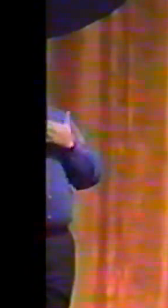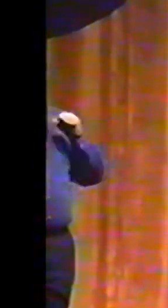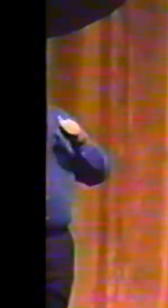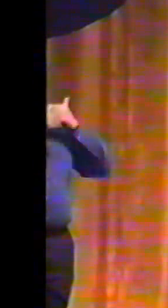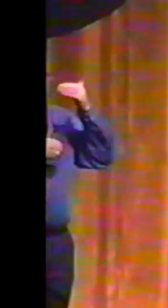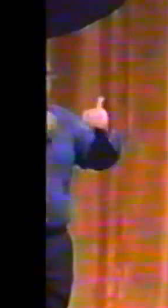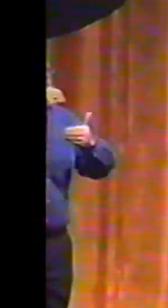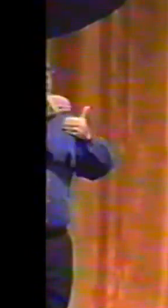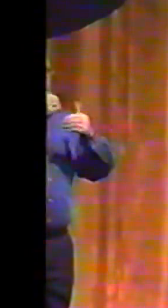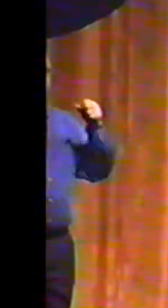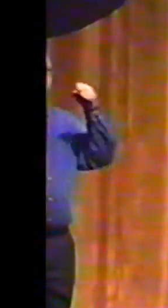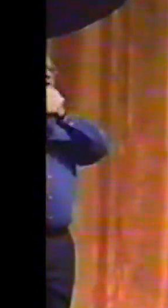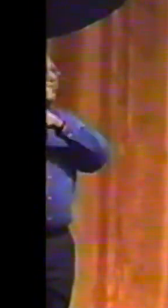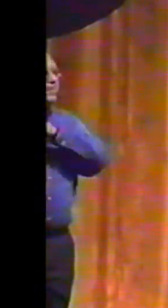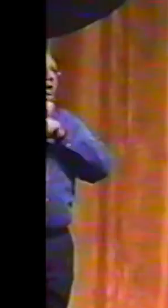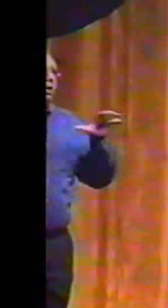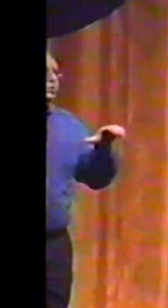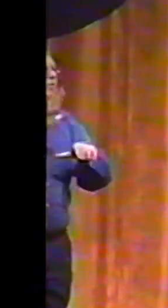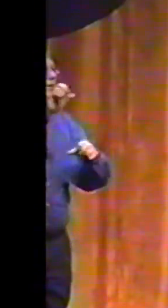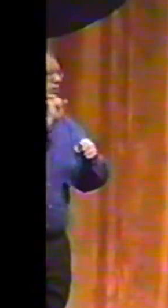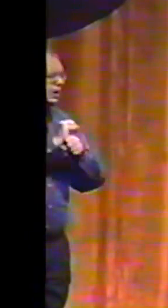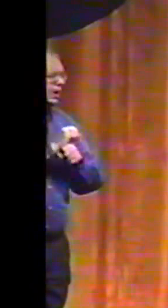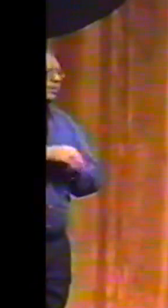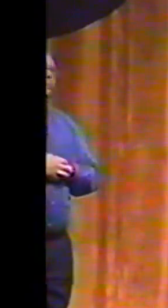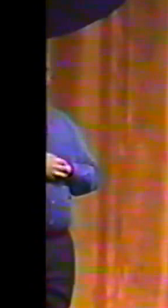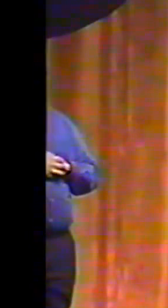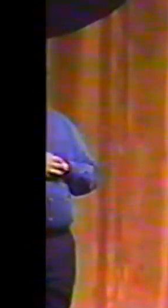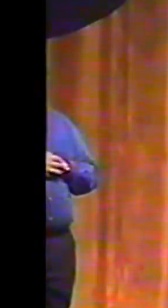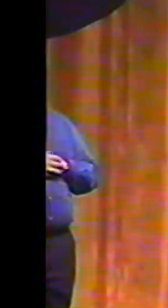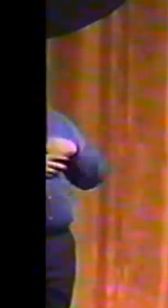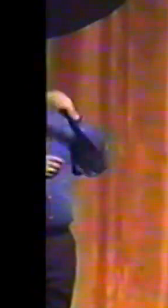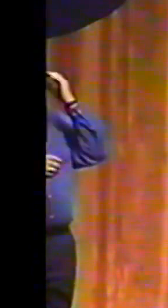That's a really good question. As we can become more concerned with security